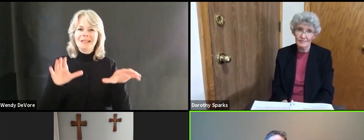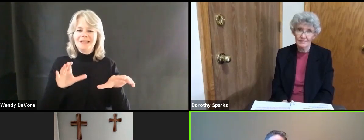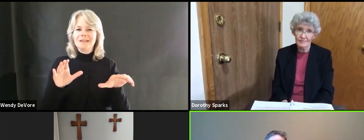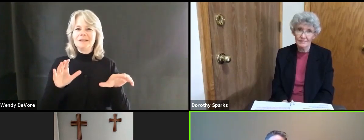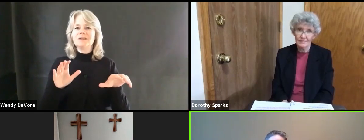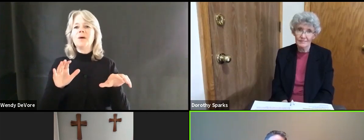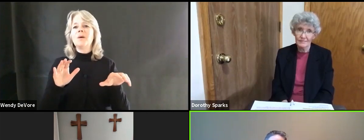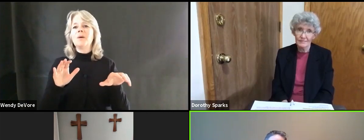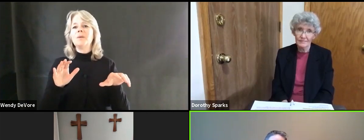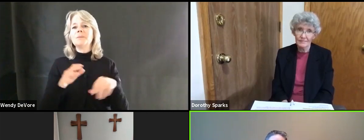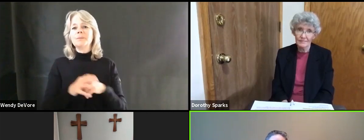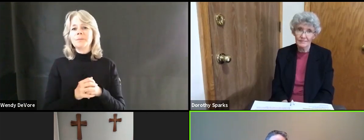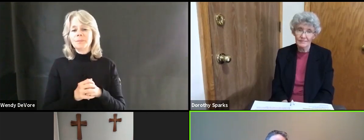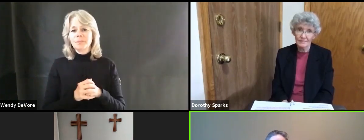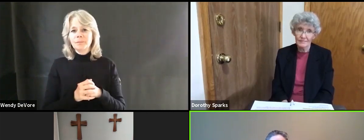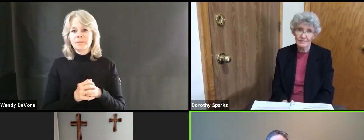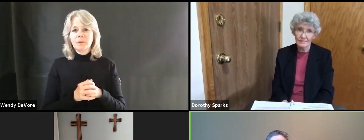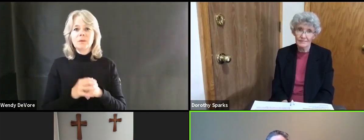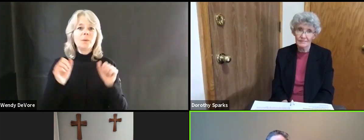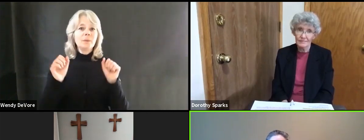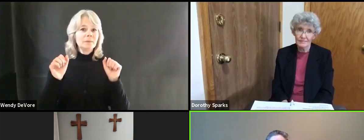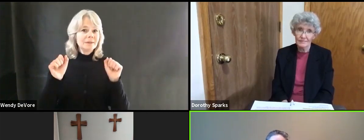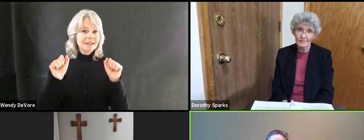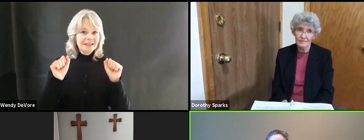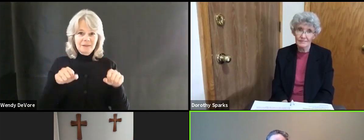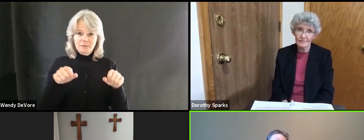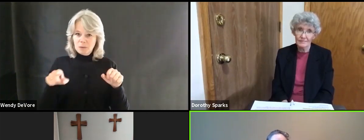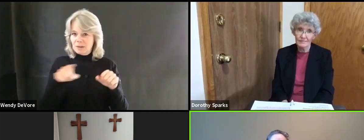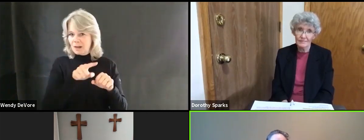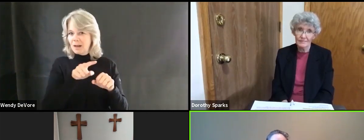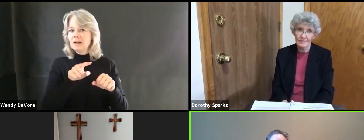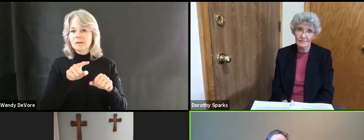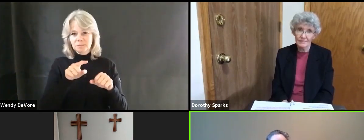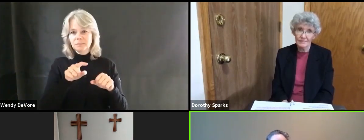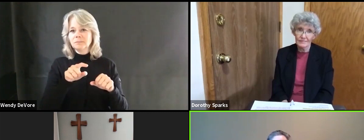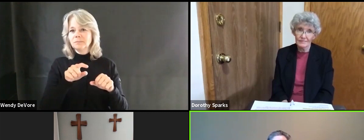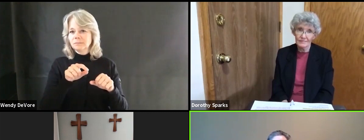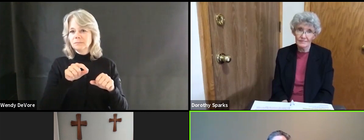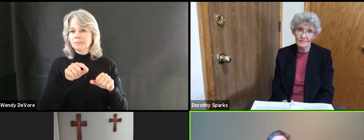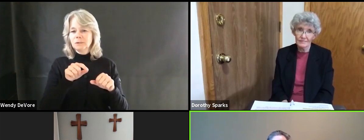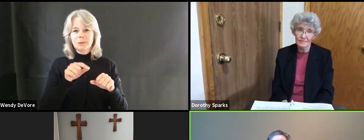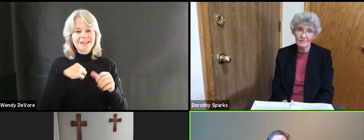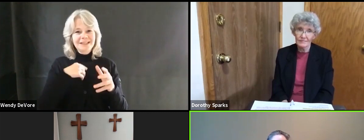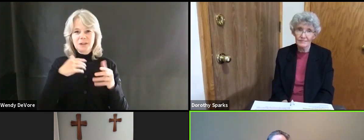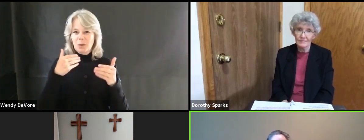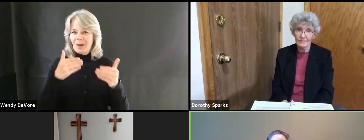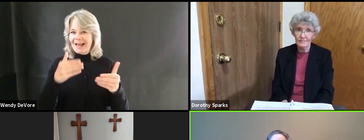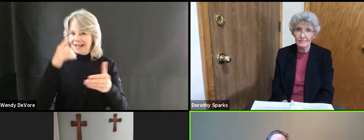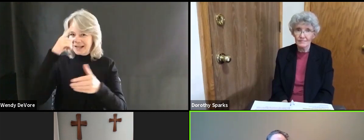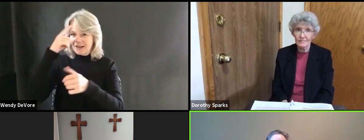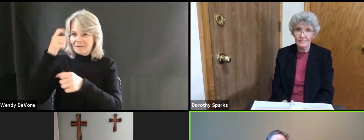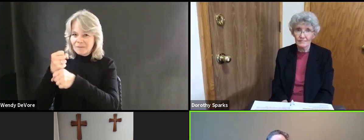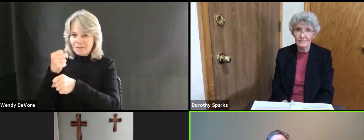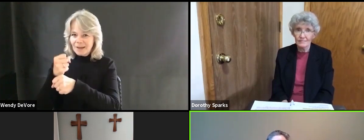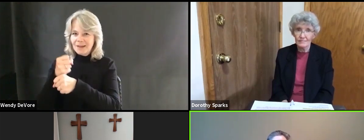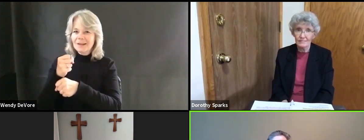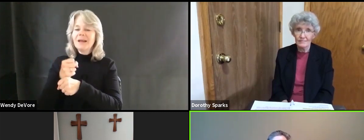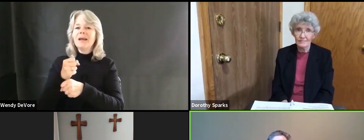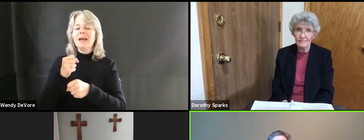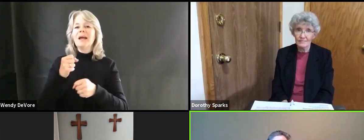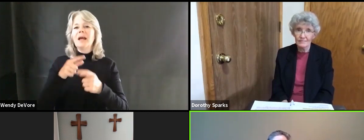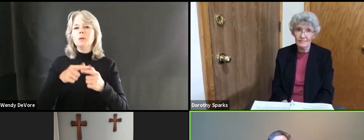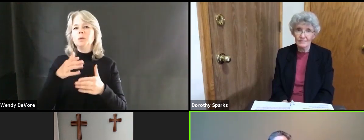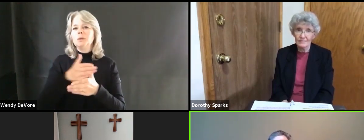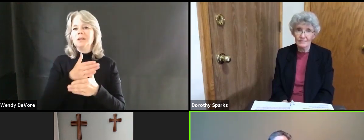to take time and to be take a leap of faith and to share your